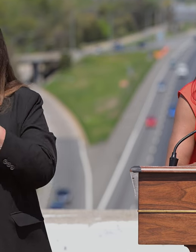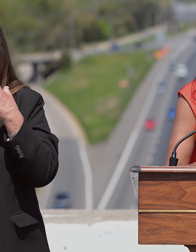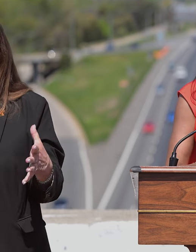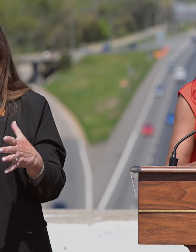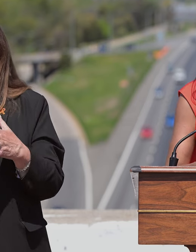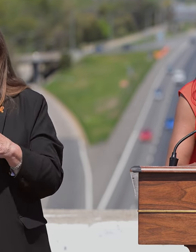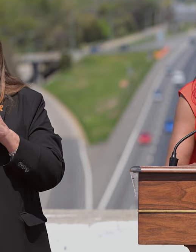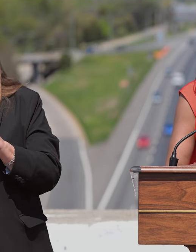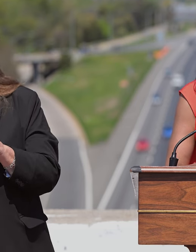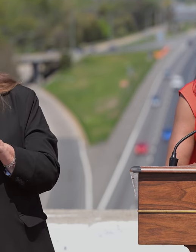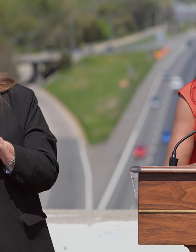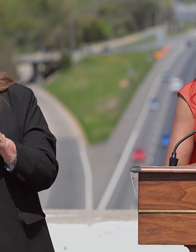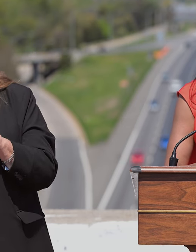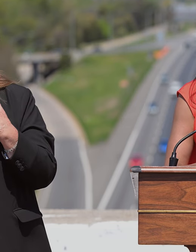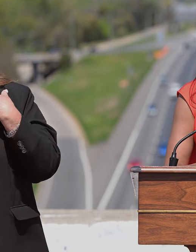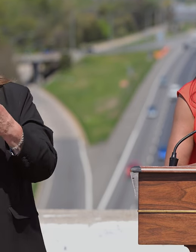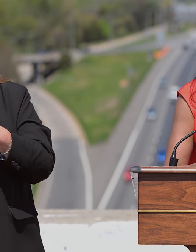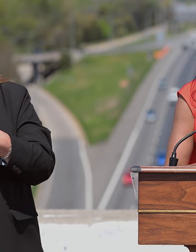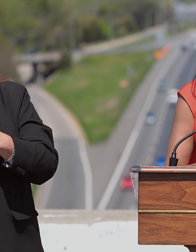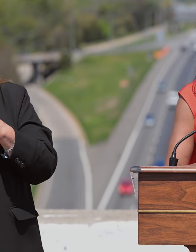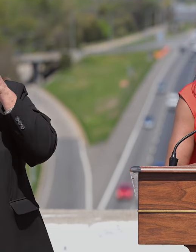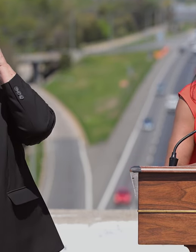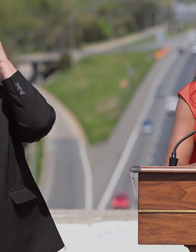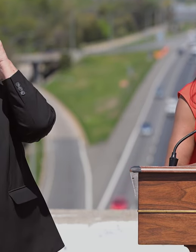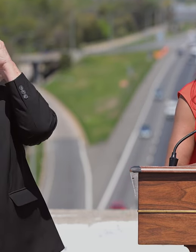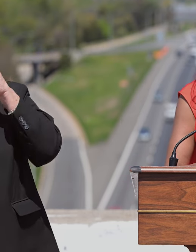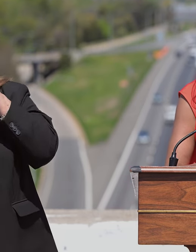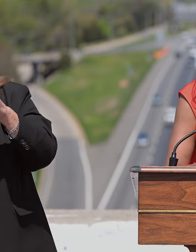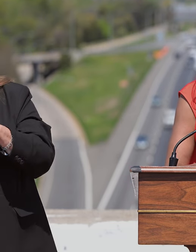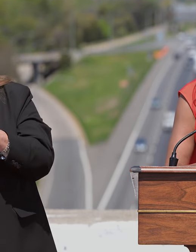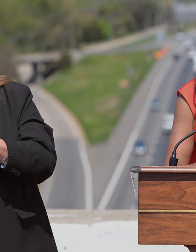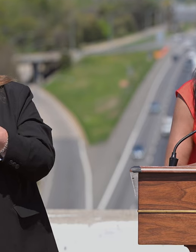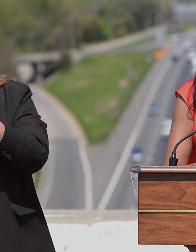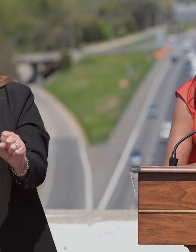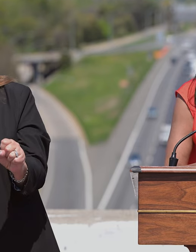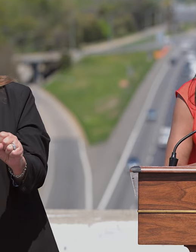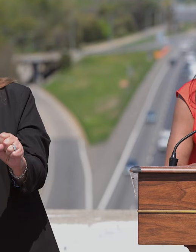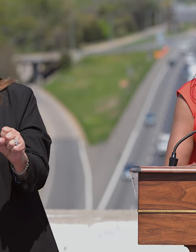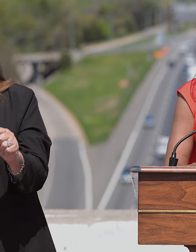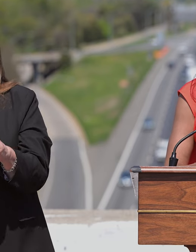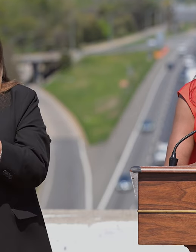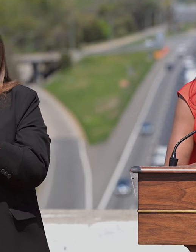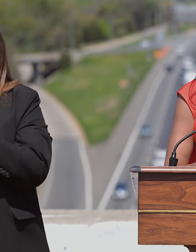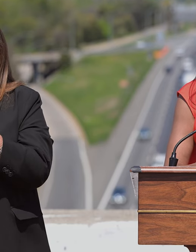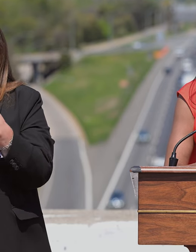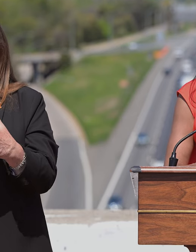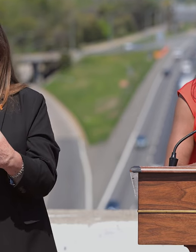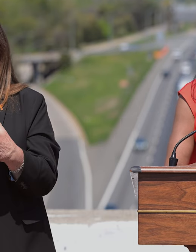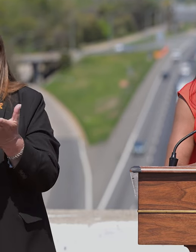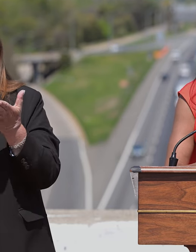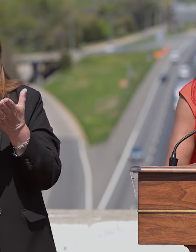you played and for the brave men and women who keep us safe. Our labor partners,